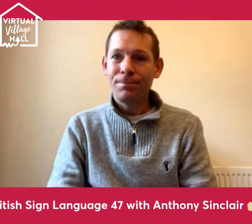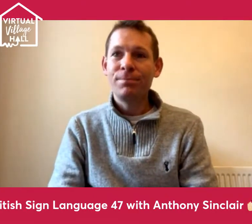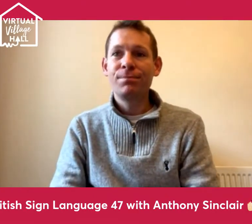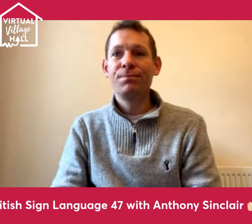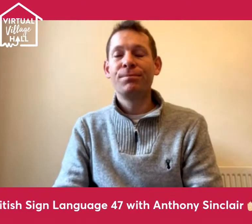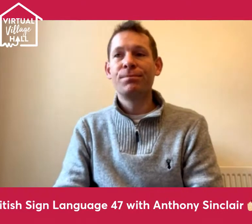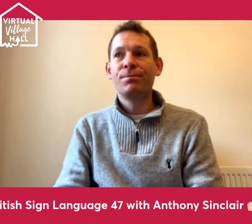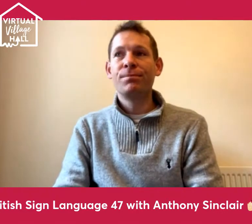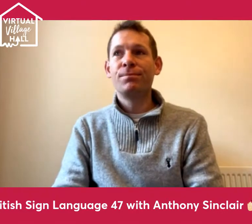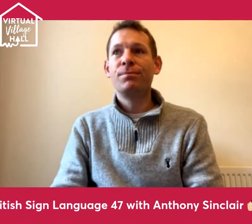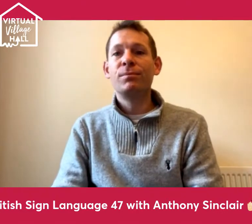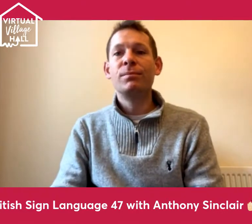Okay.